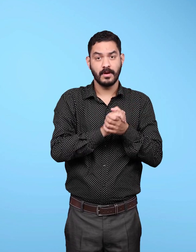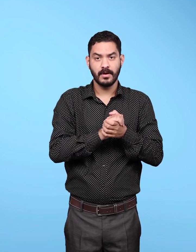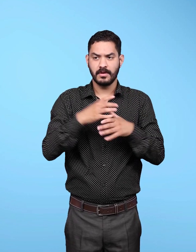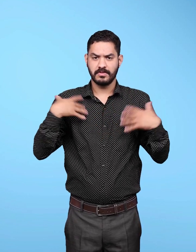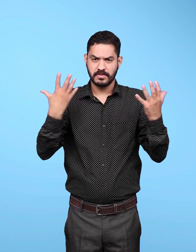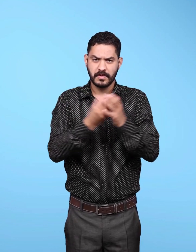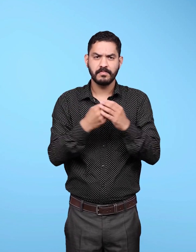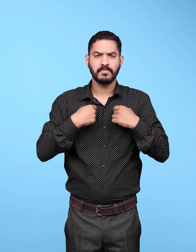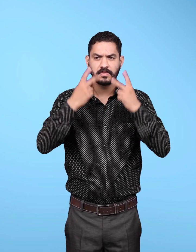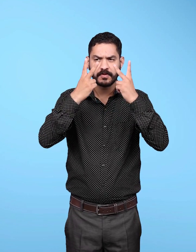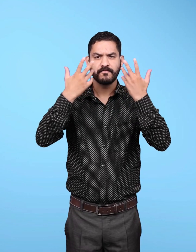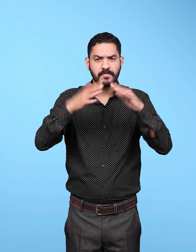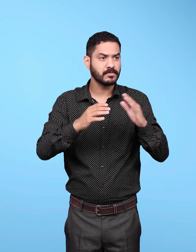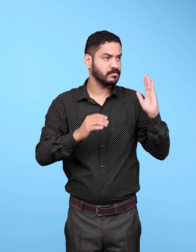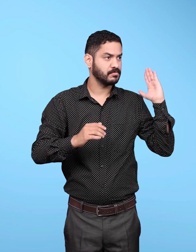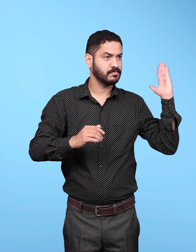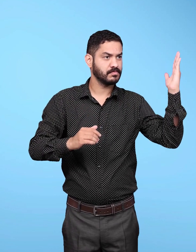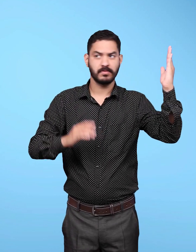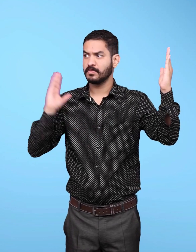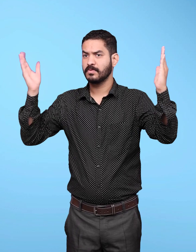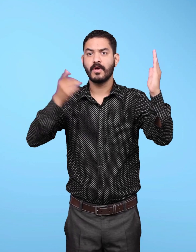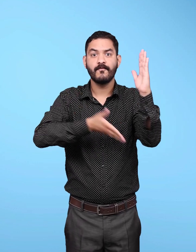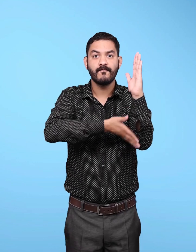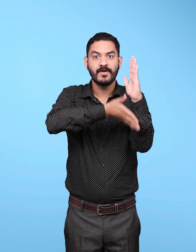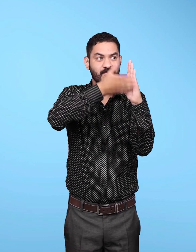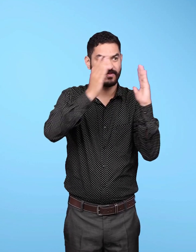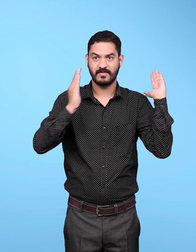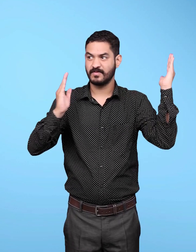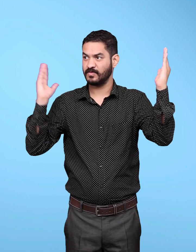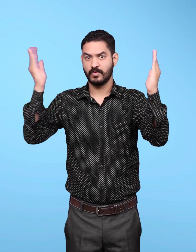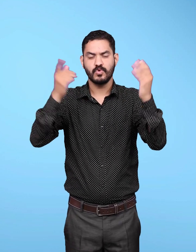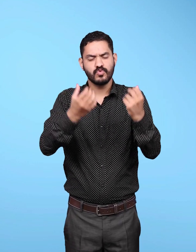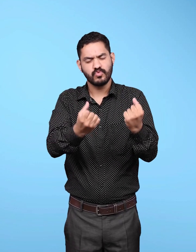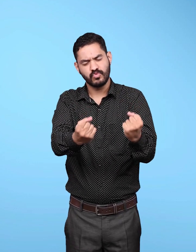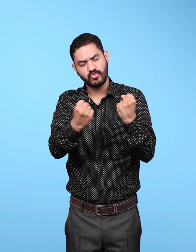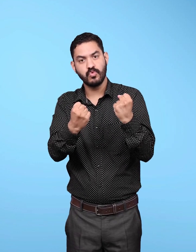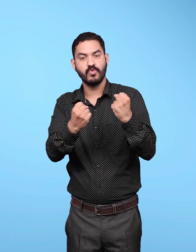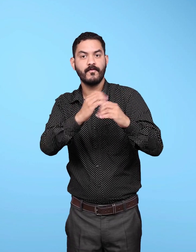As we had seen, some of these cities were surrounded by massive fortification